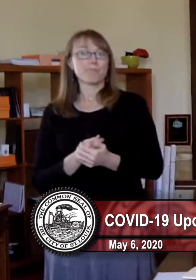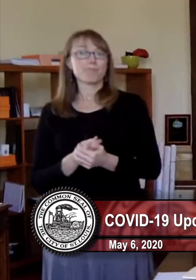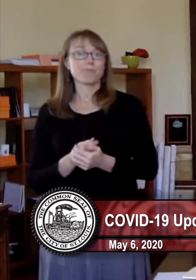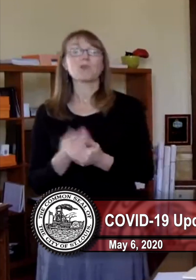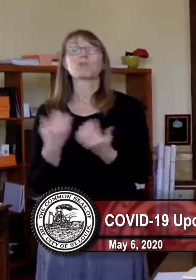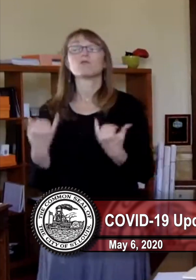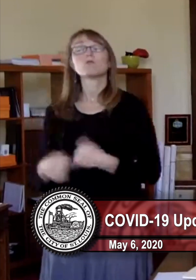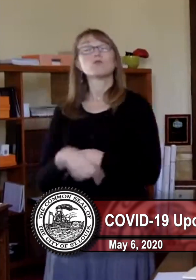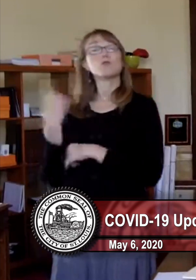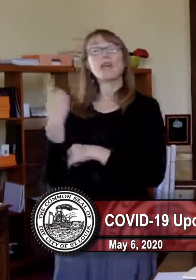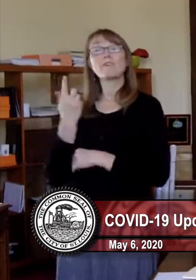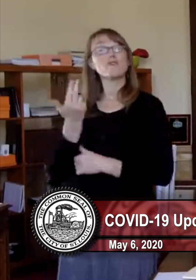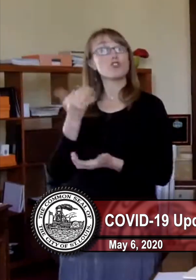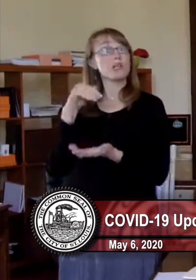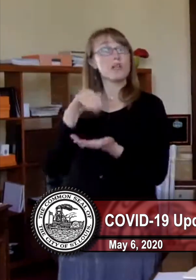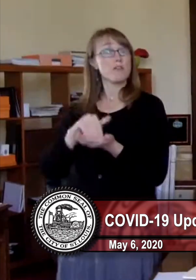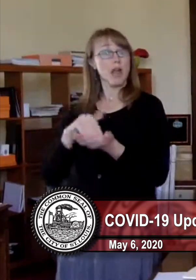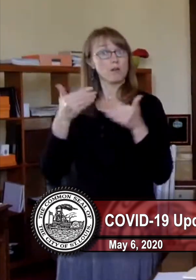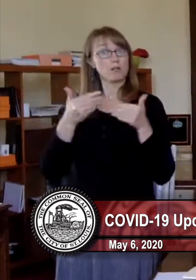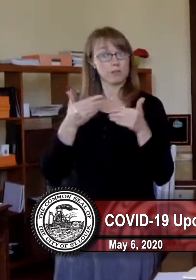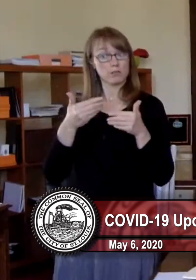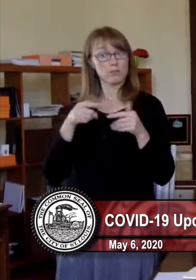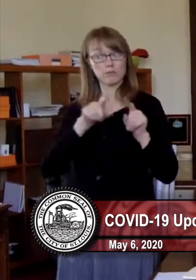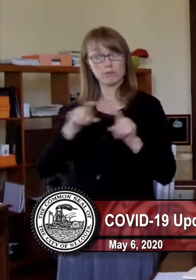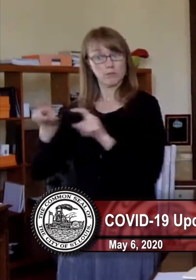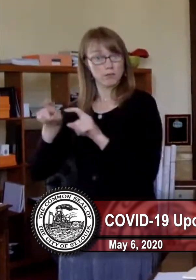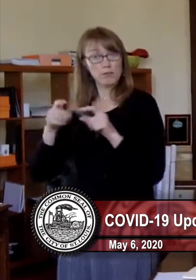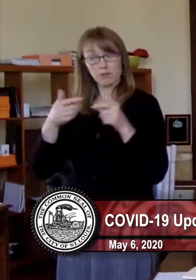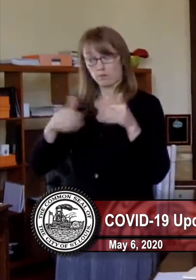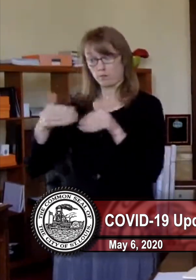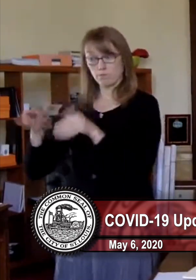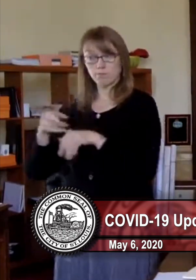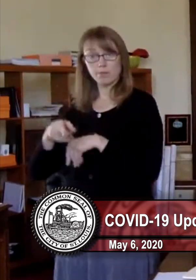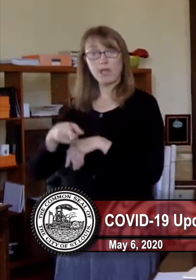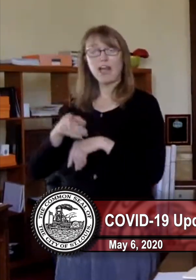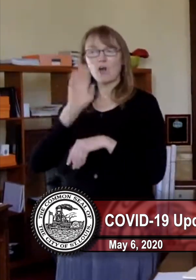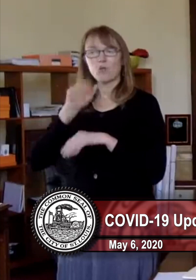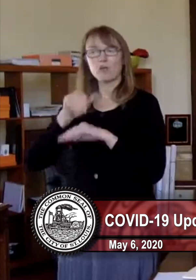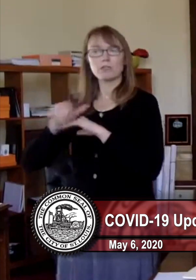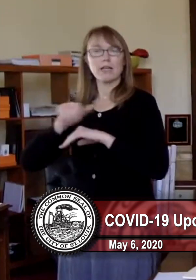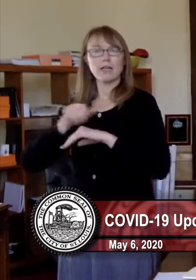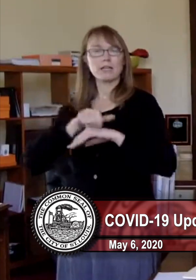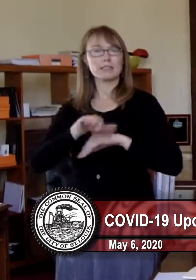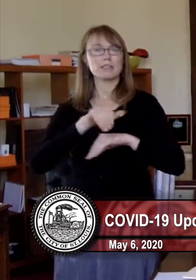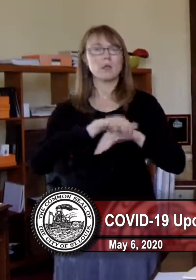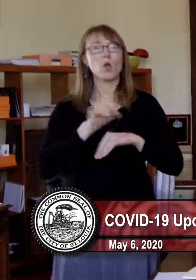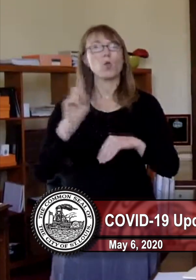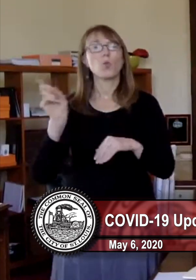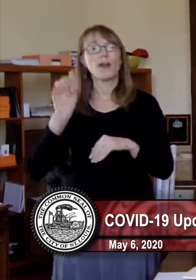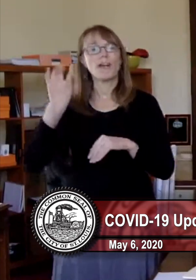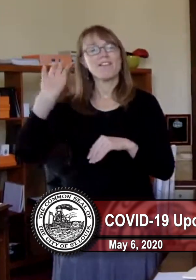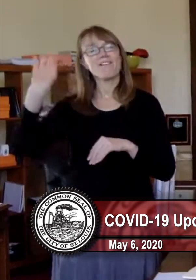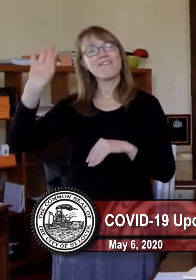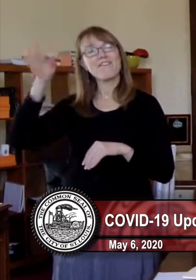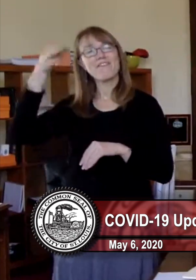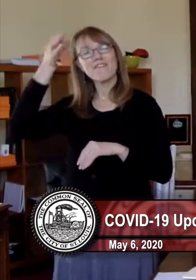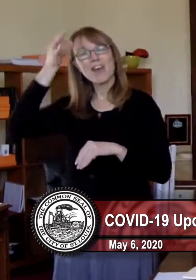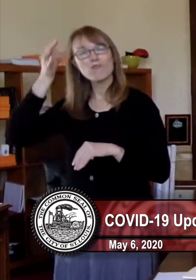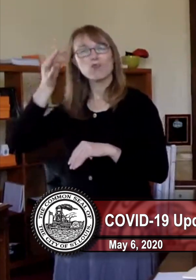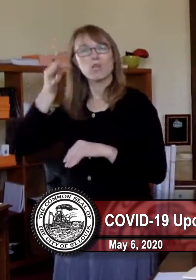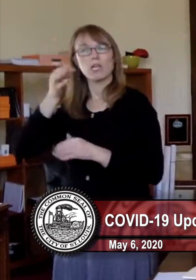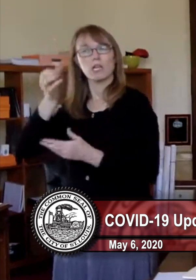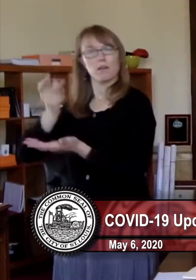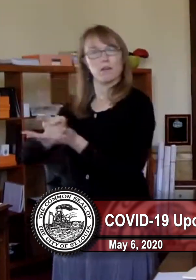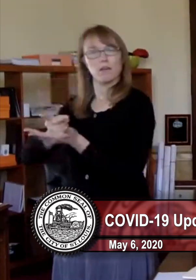that we got today, many of them will go to the federally qualified health centers who are doing testing for us around St. Louis,